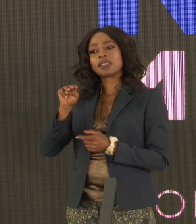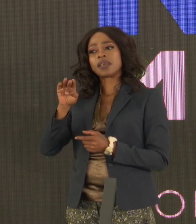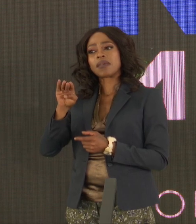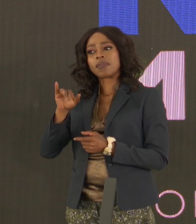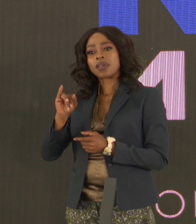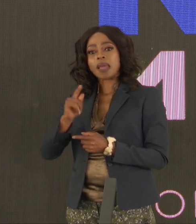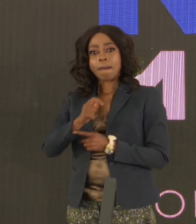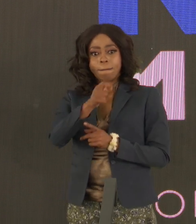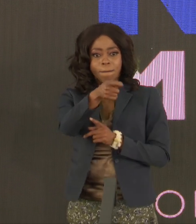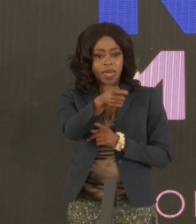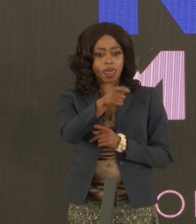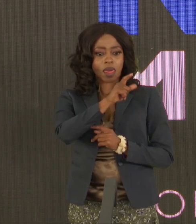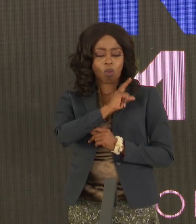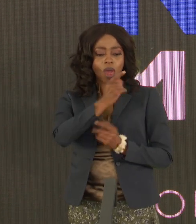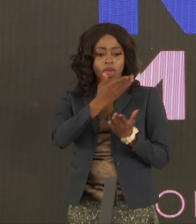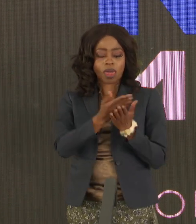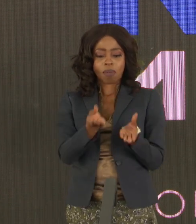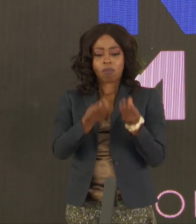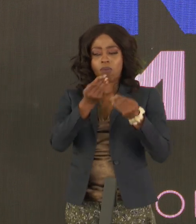jobs,